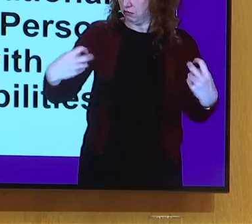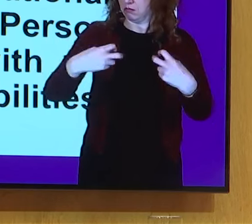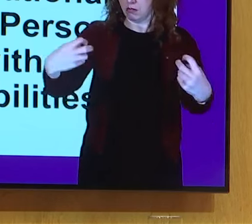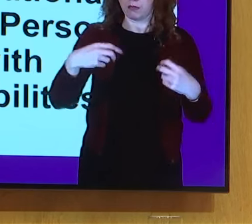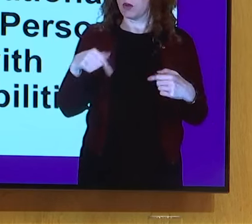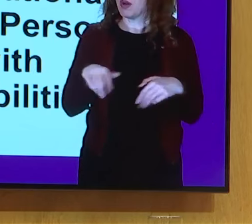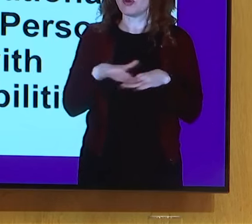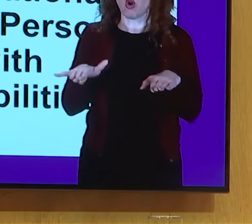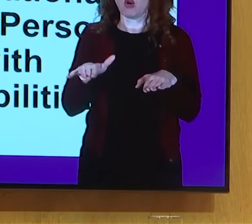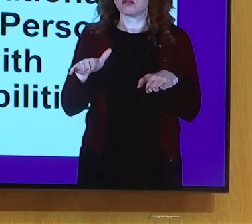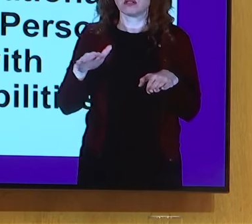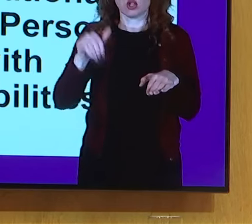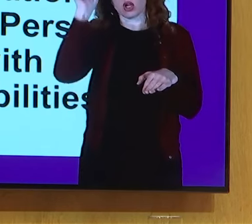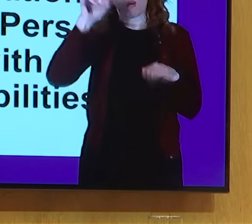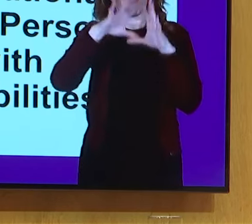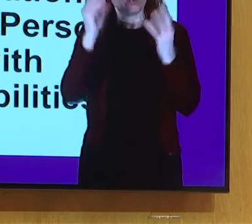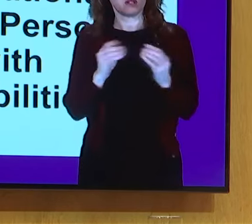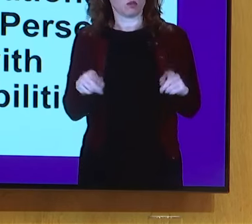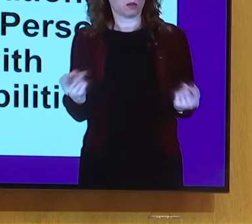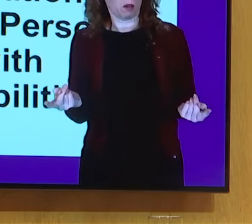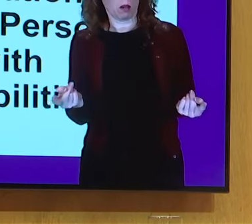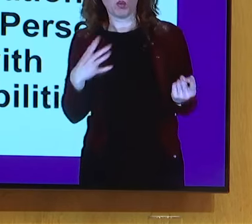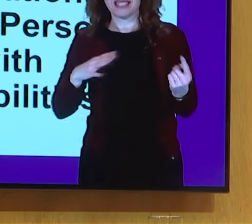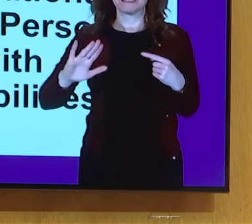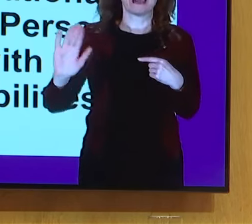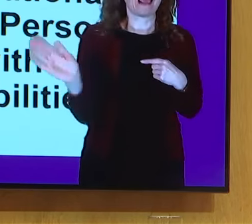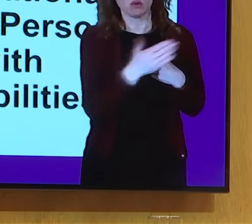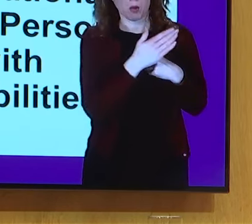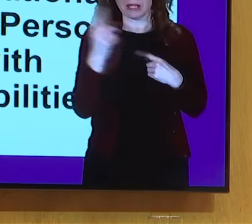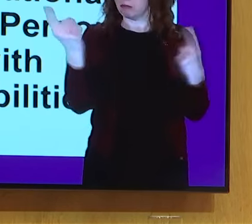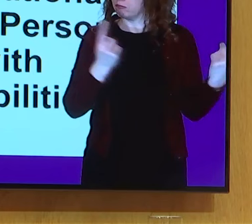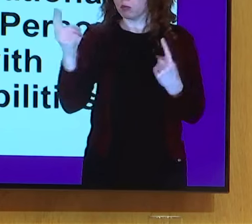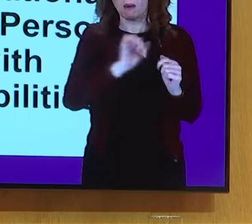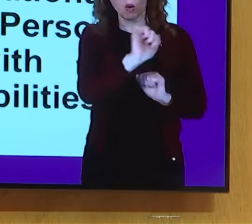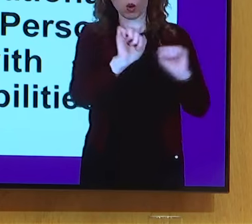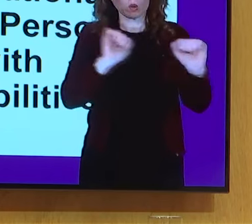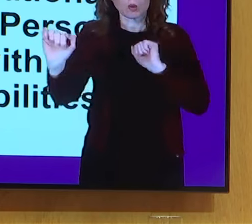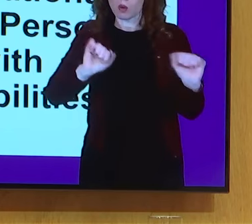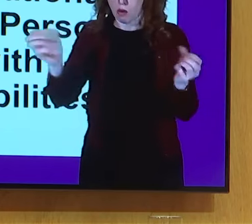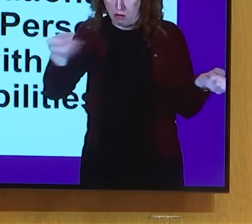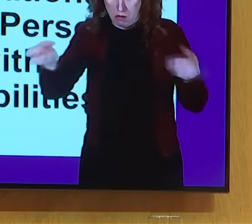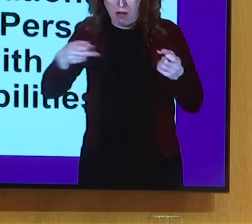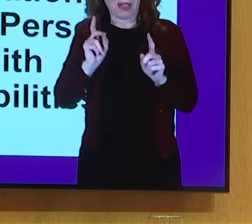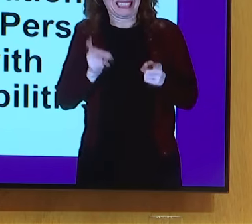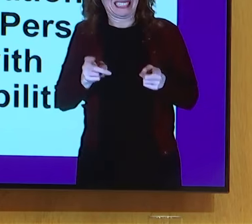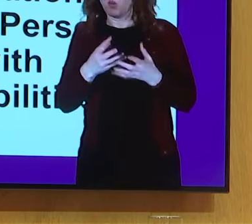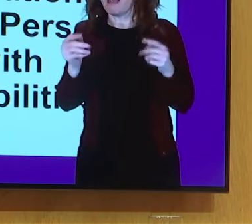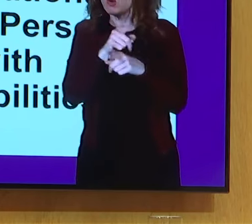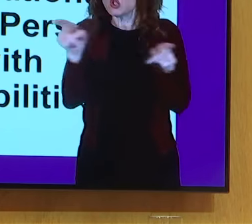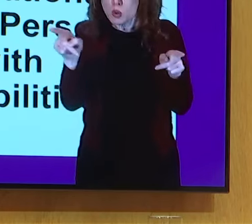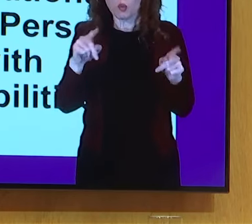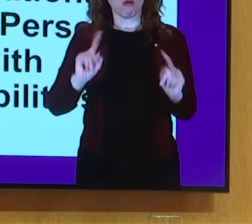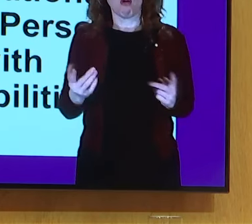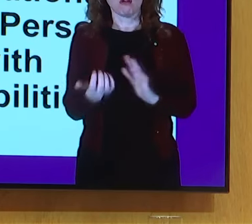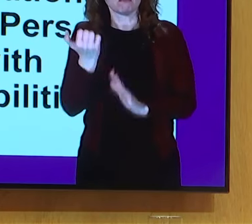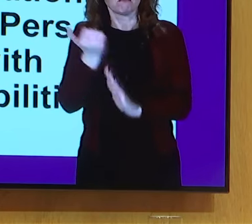monopoly on wisdom for anything. And so we all need all of you. And without you, we would not have made the gains that we have since